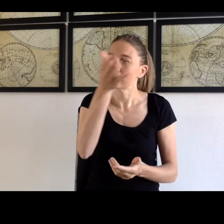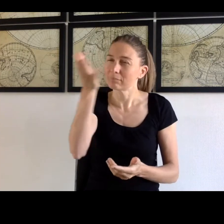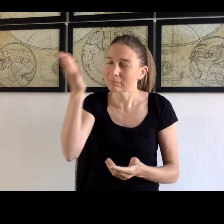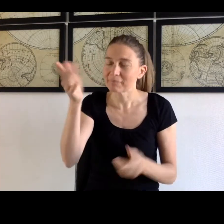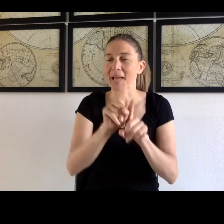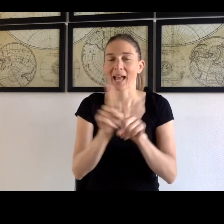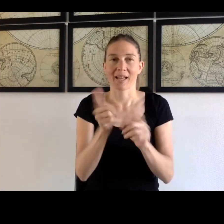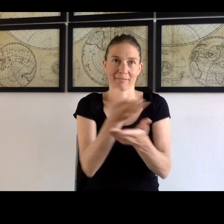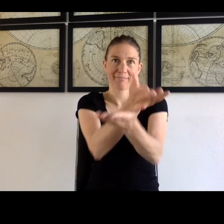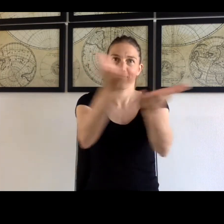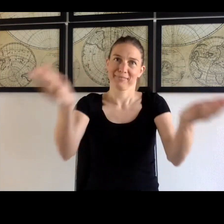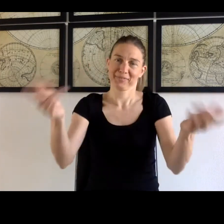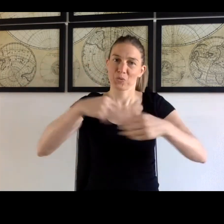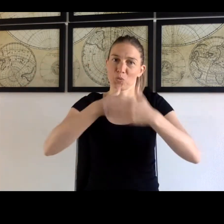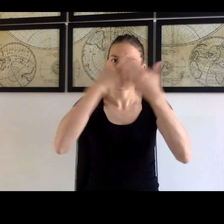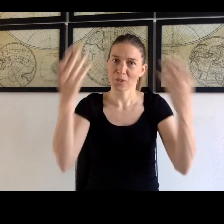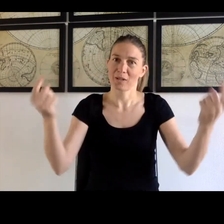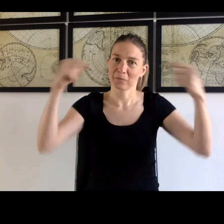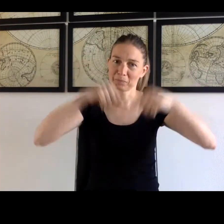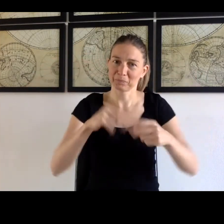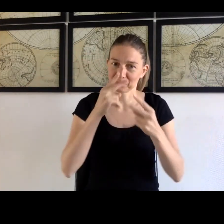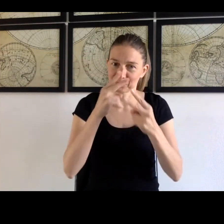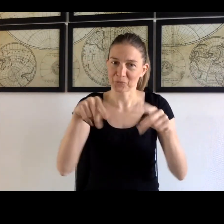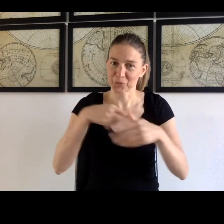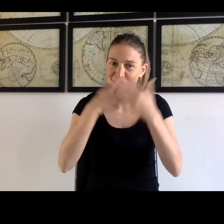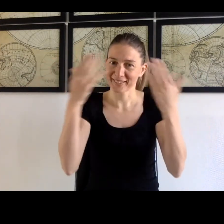of you for taking the time to join us today.